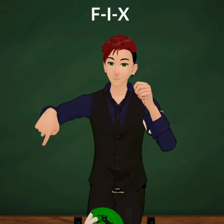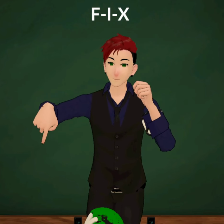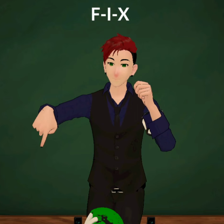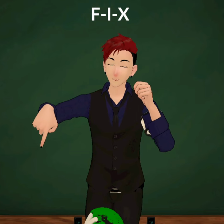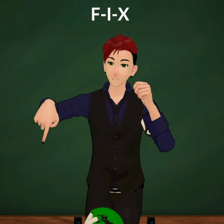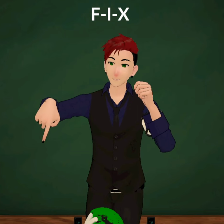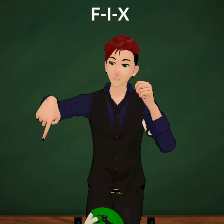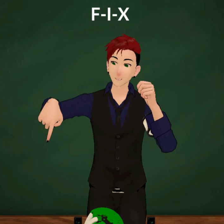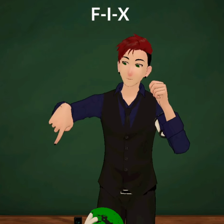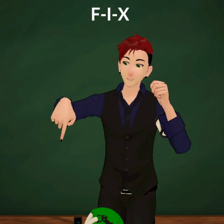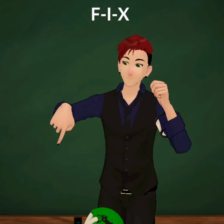here, please, Thelvaën?